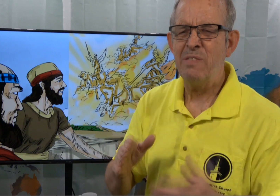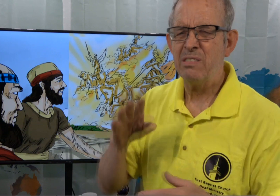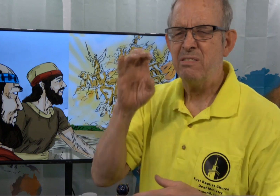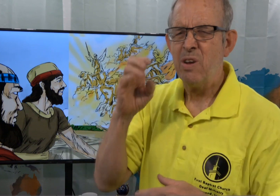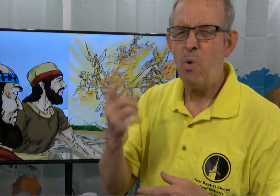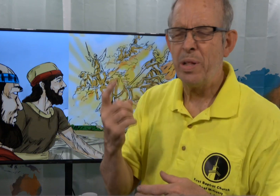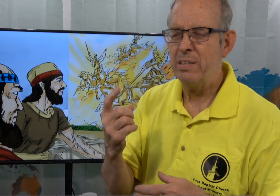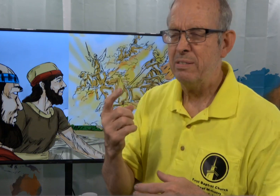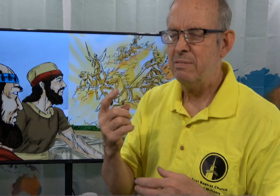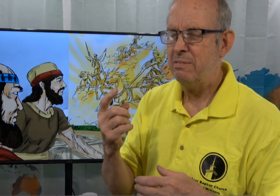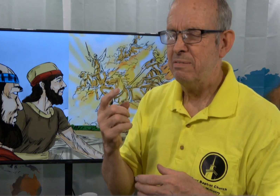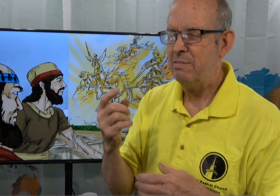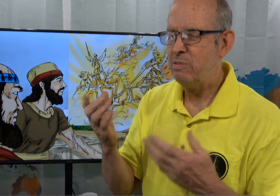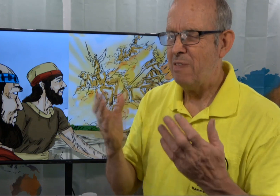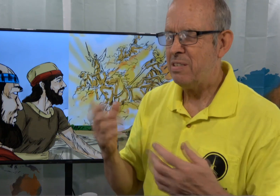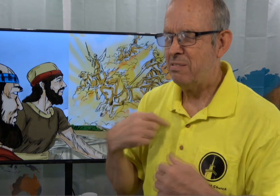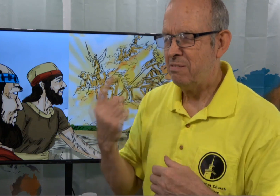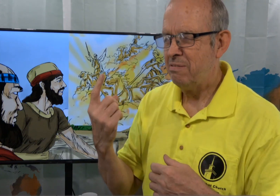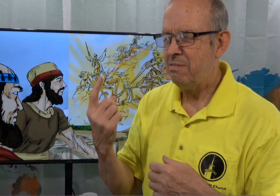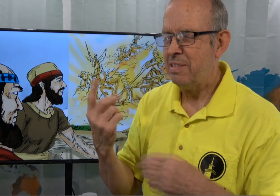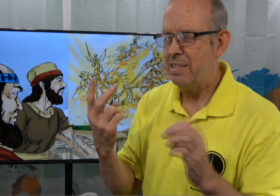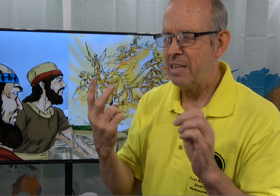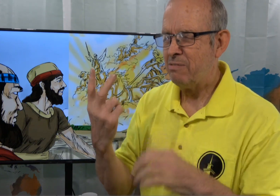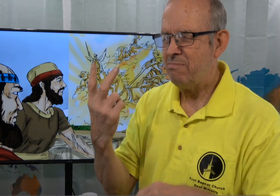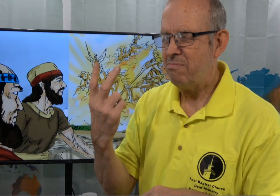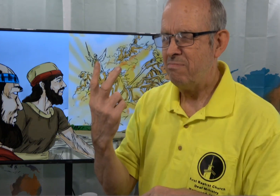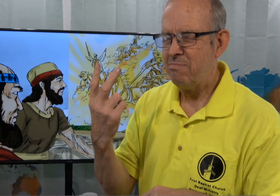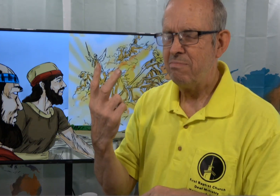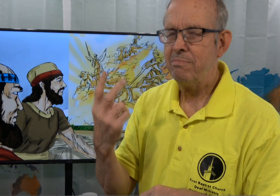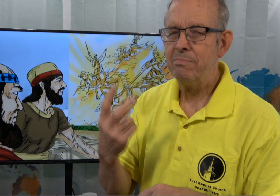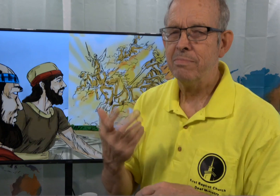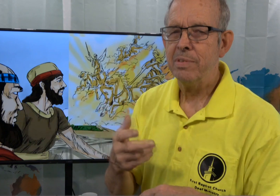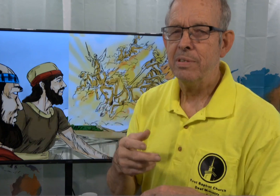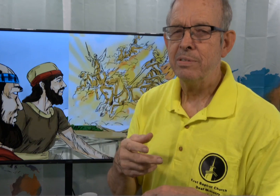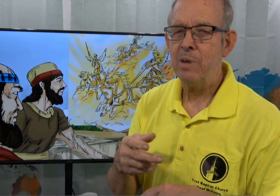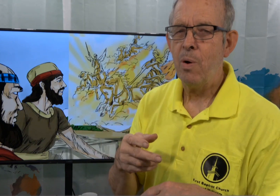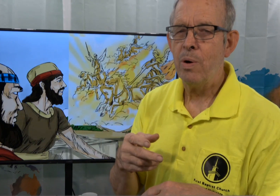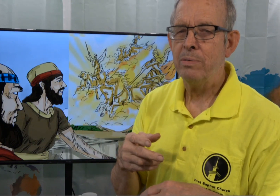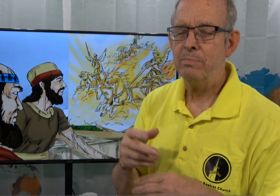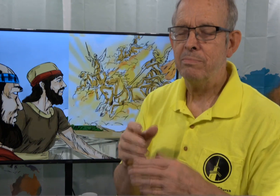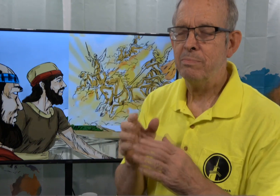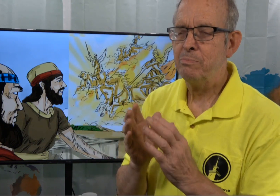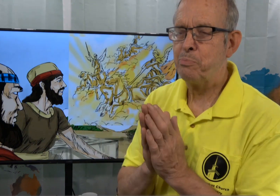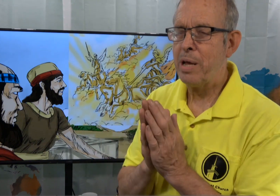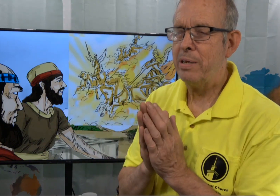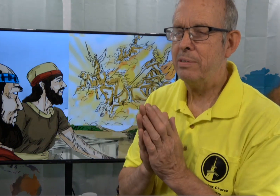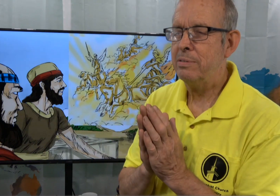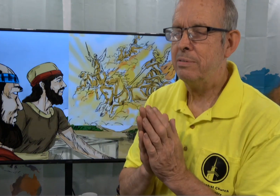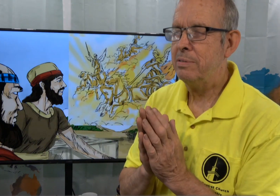Service, we save it, and that's so. Pray